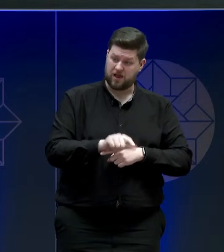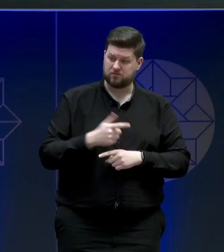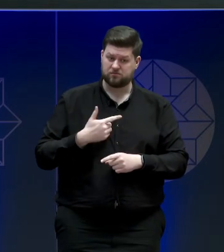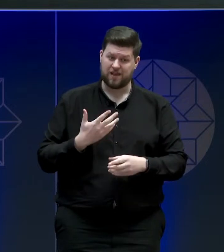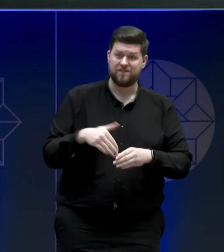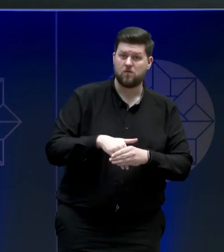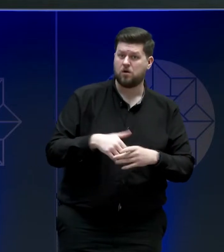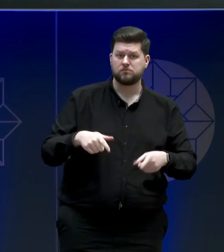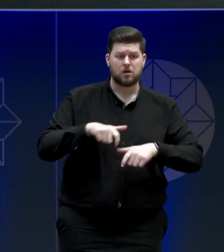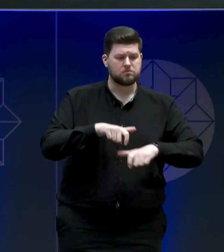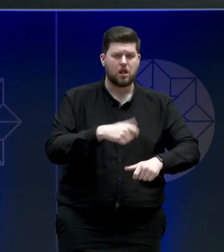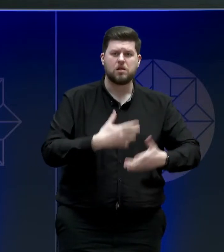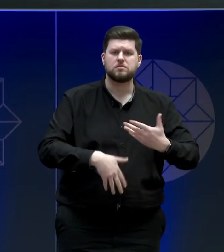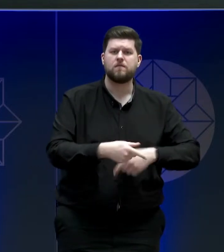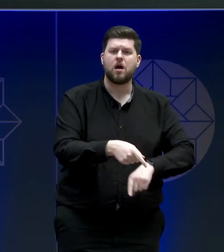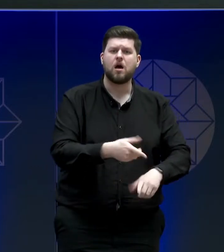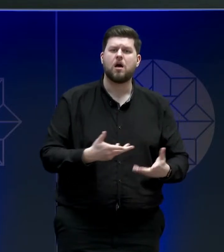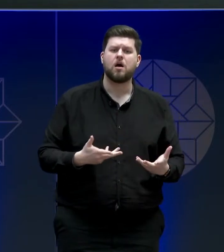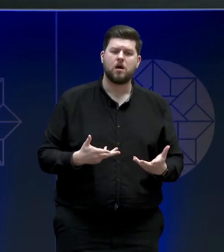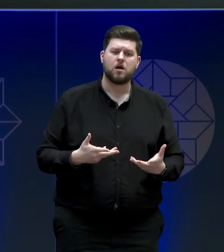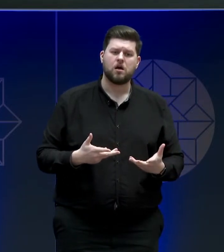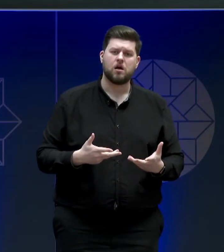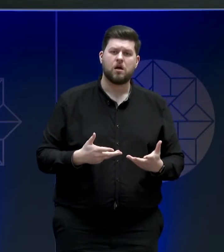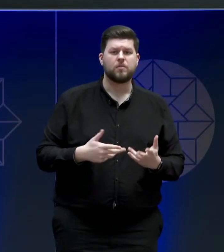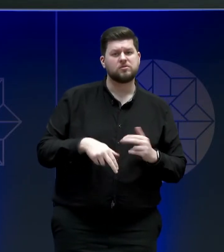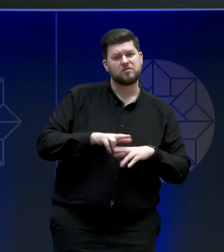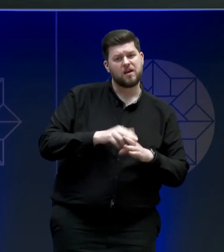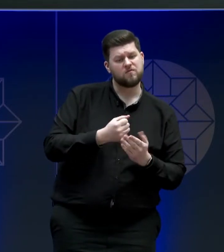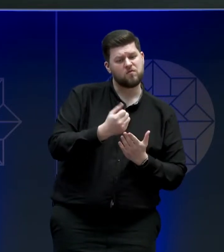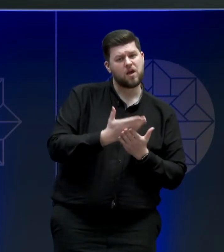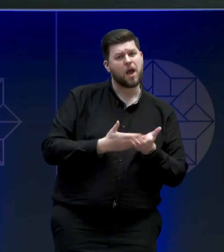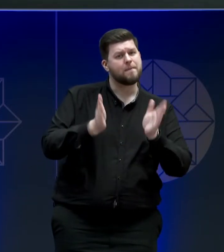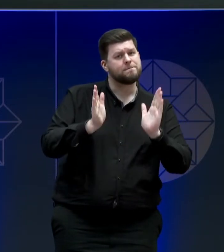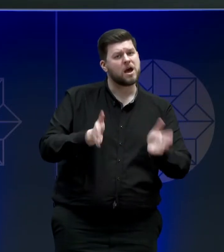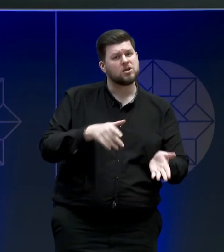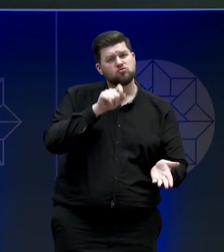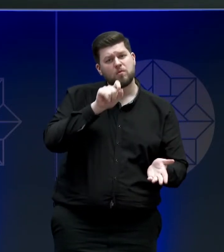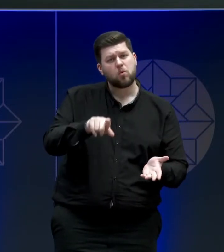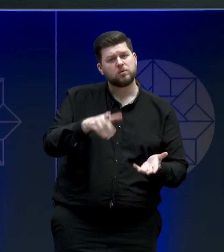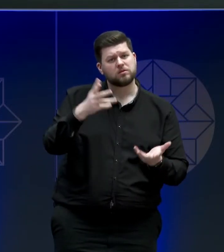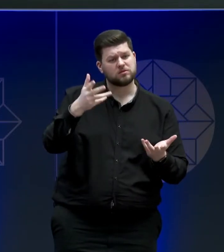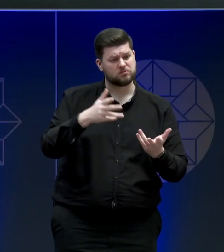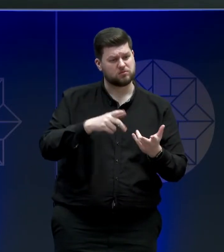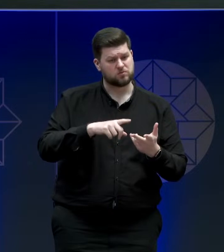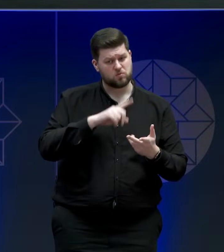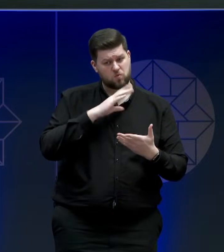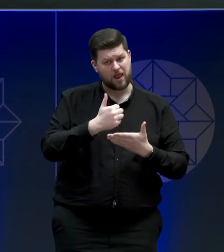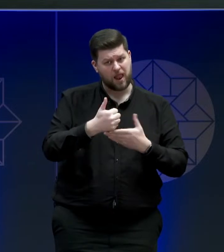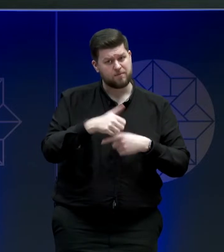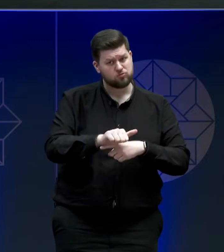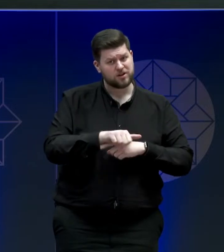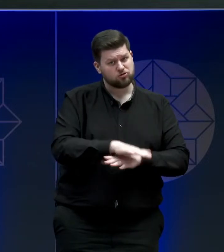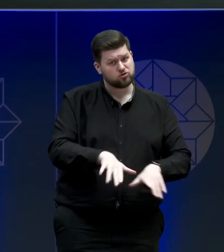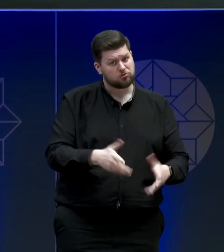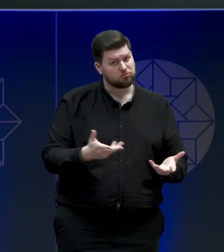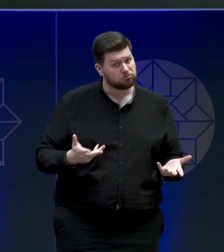under-resourced? Would mandatory reporting introduced as legislation in Scotland help protect these children from suffering? I think